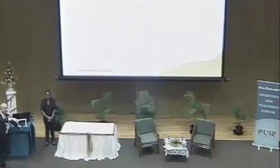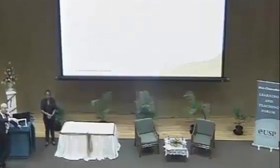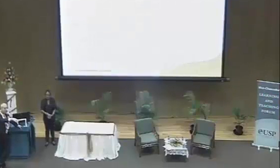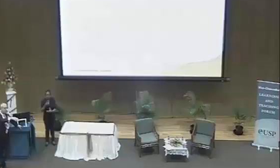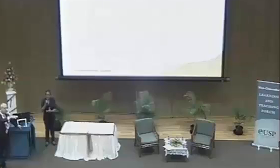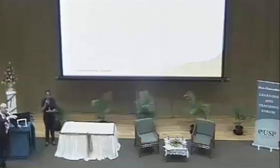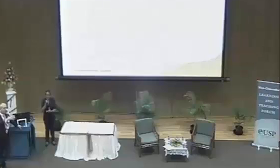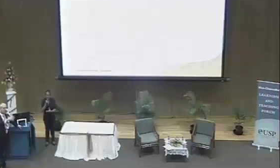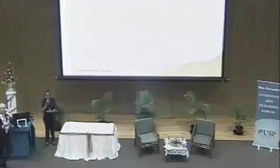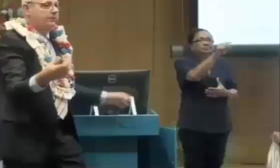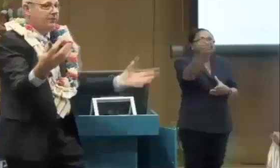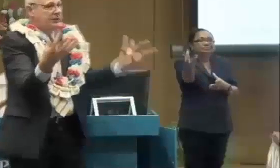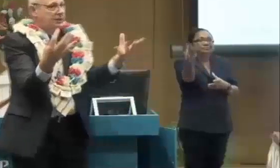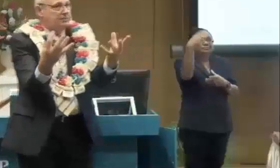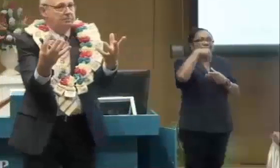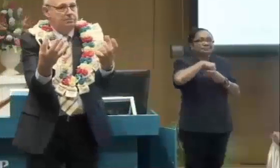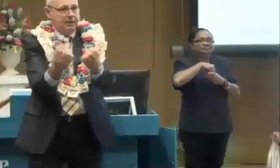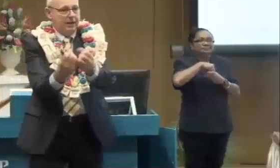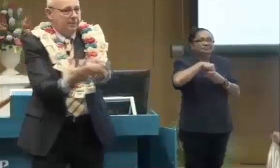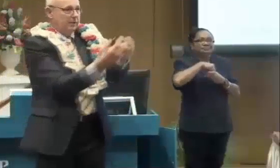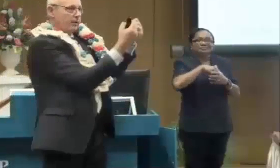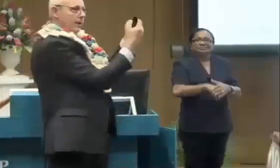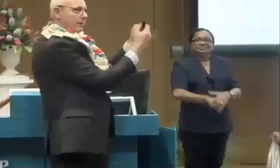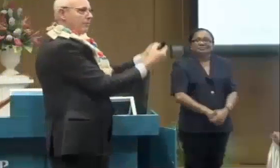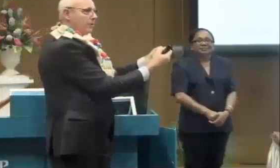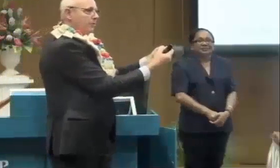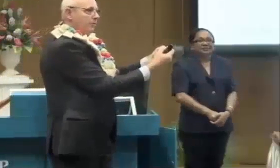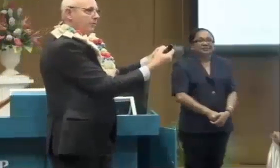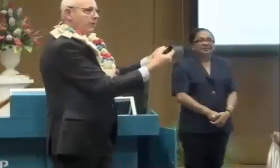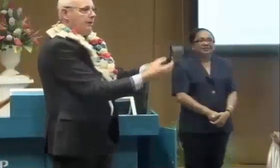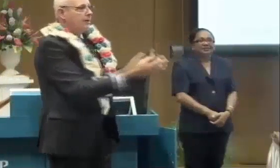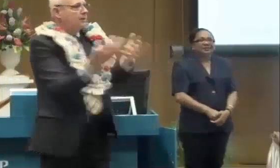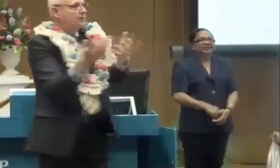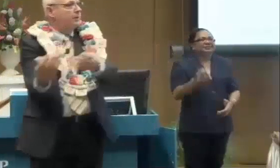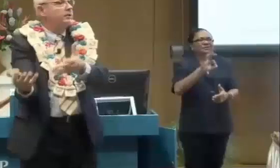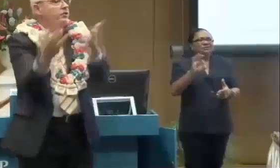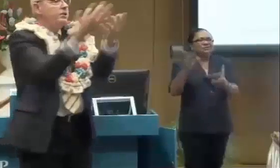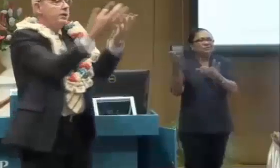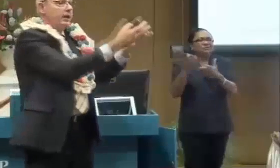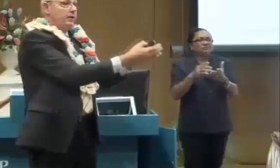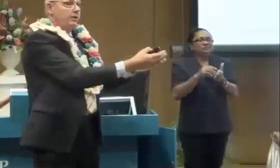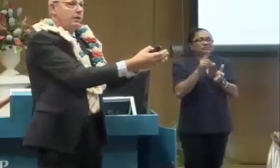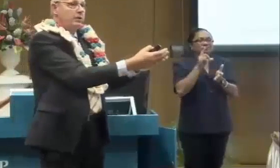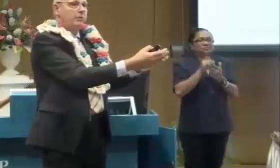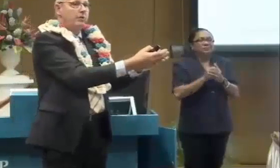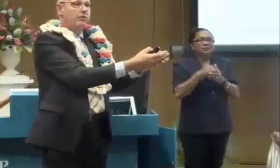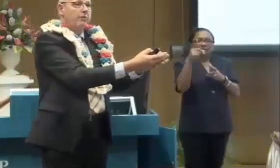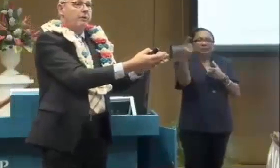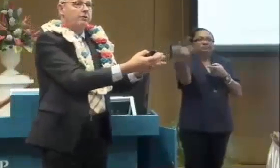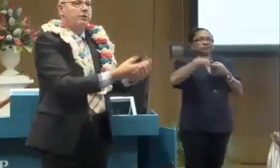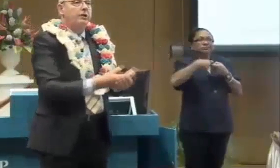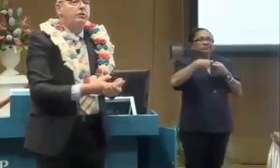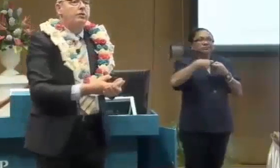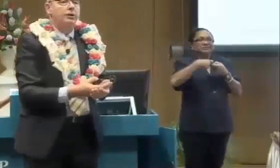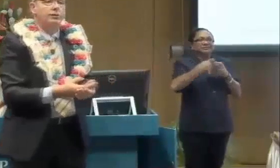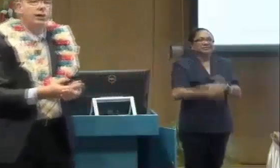into Moodle without having to actually physically pick it up and move it into our Moodle environment. We basically syndicate it into our Moodle